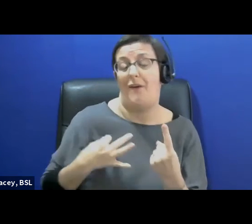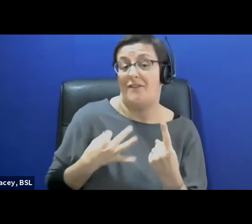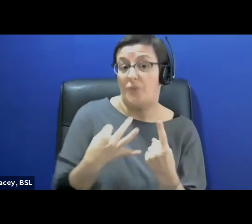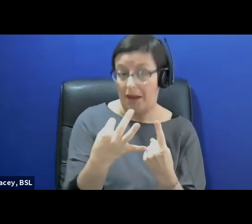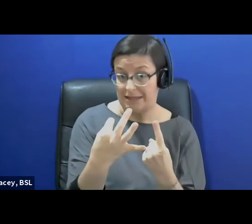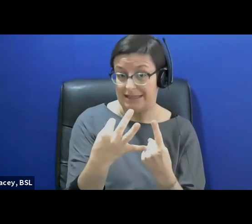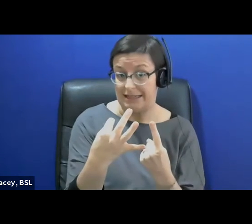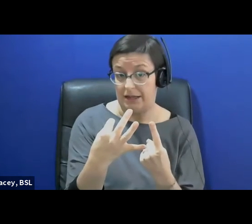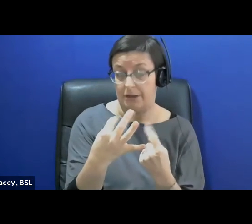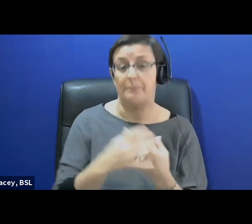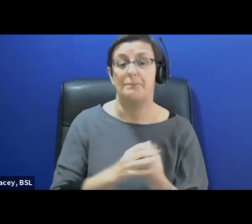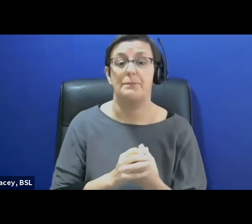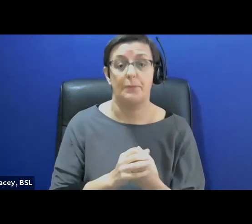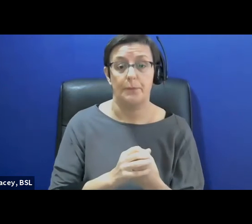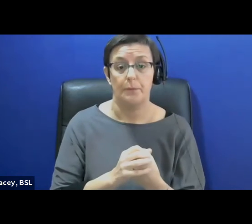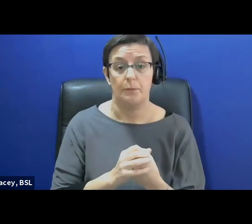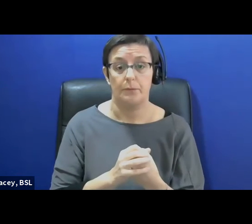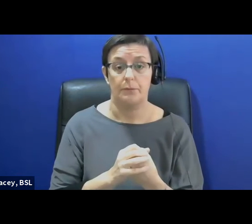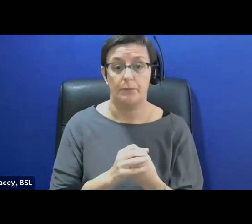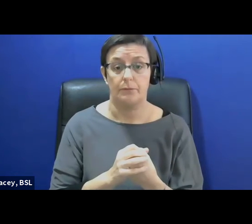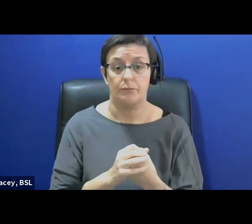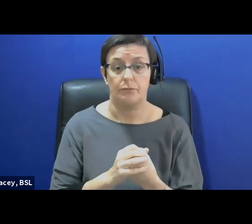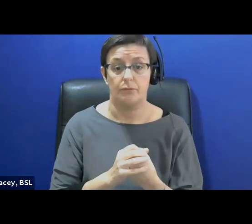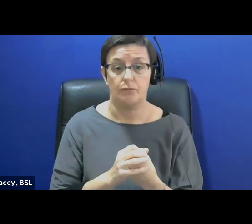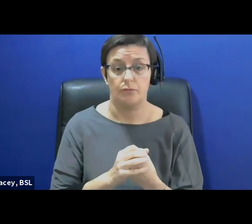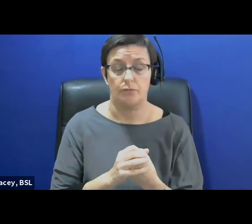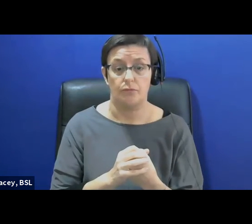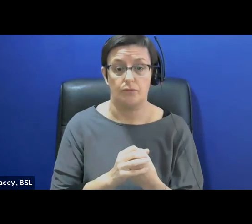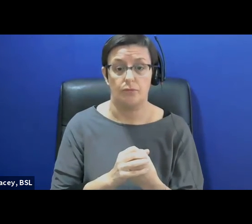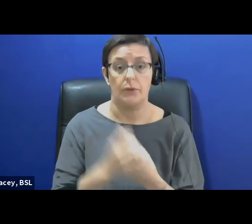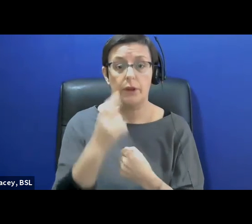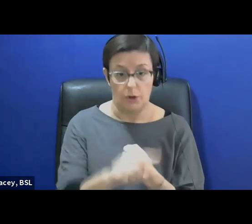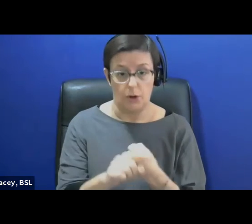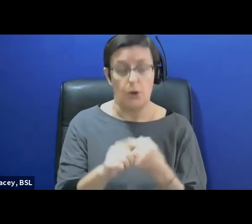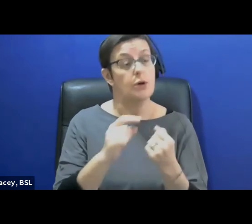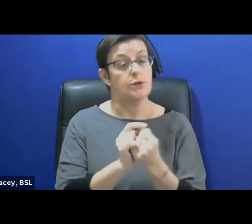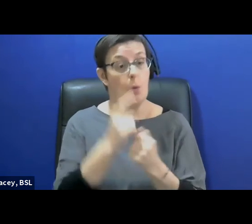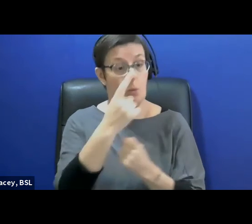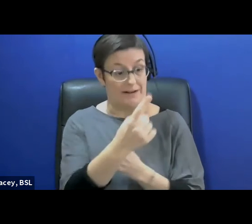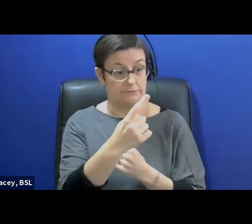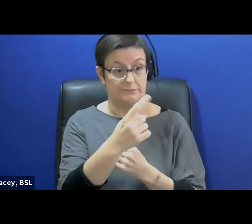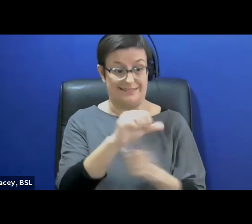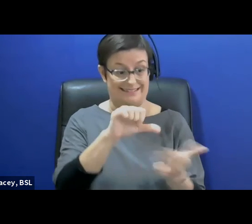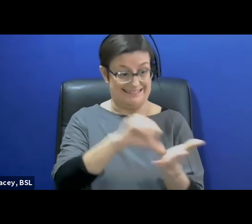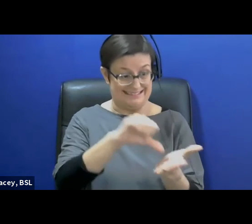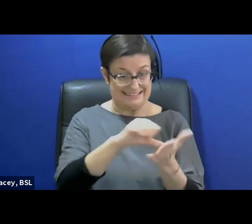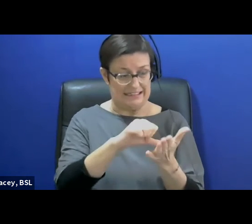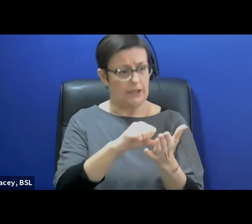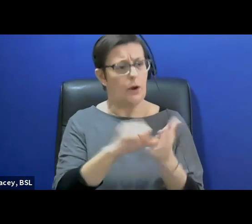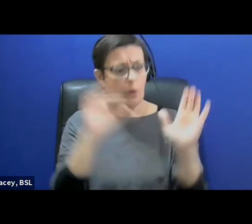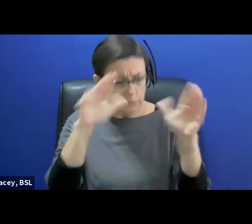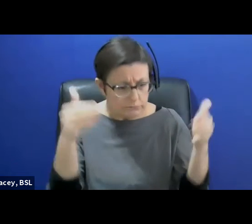be contextualized with the agency of the citizens. Like in Solo, we addressing more